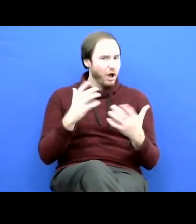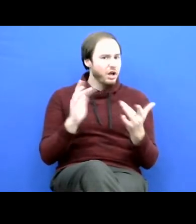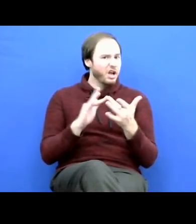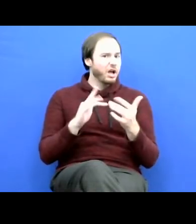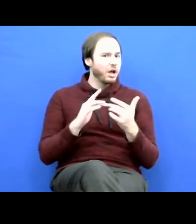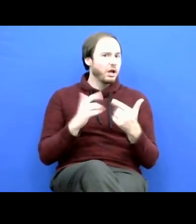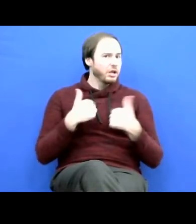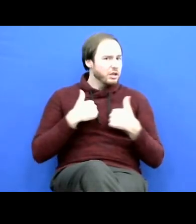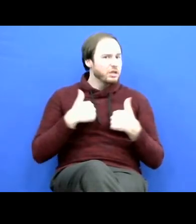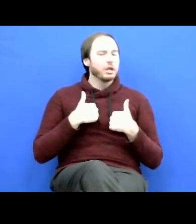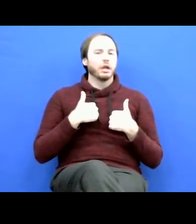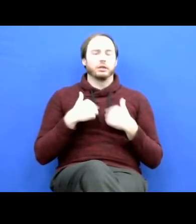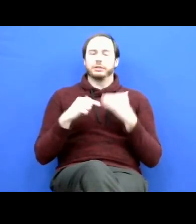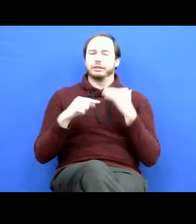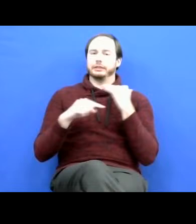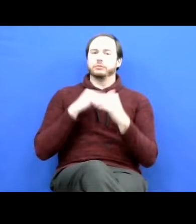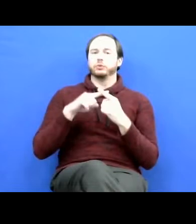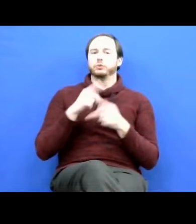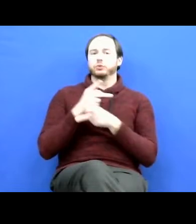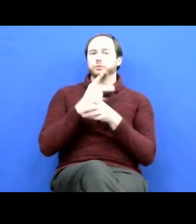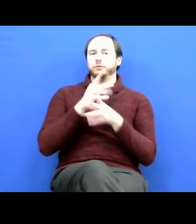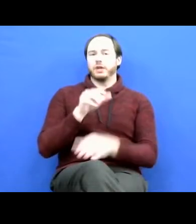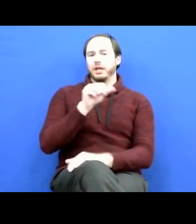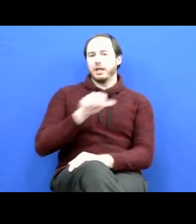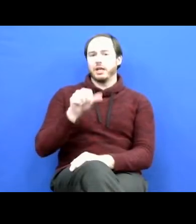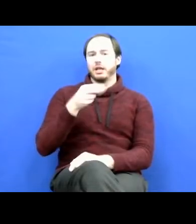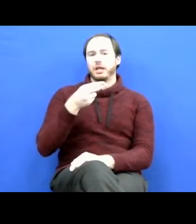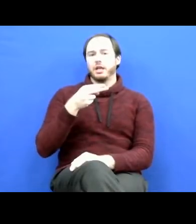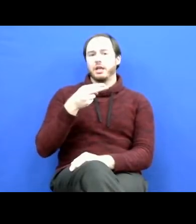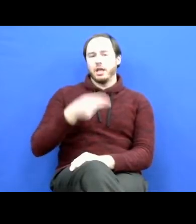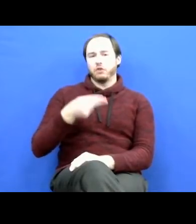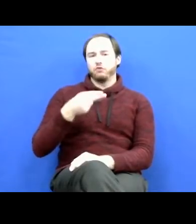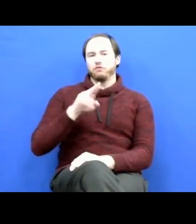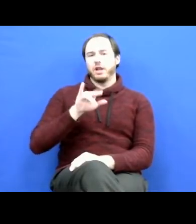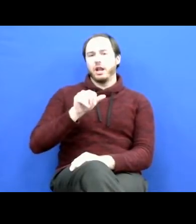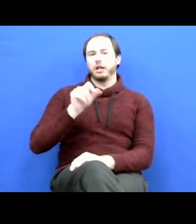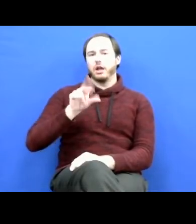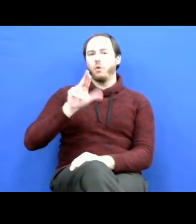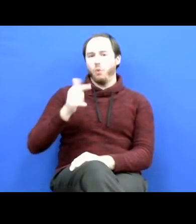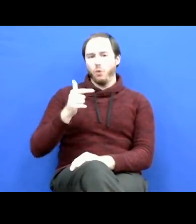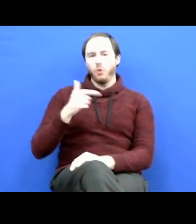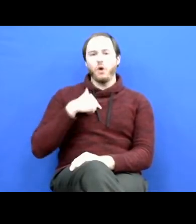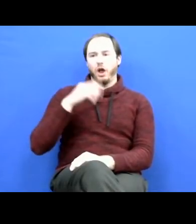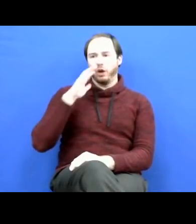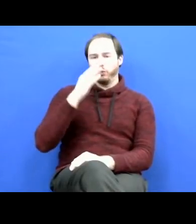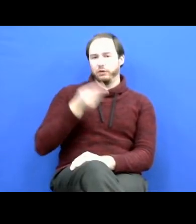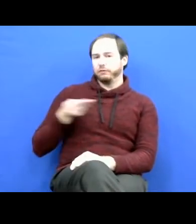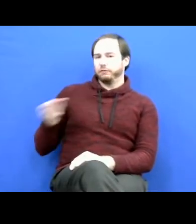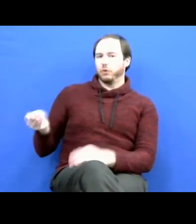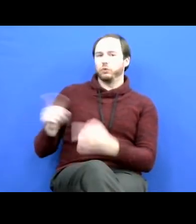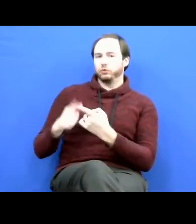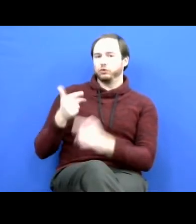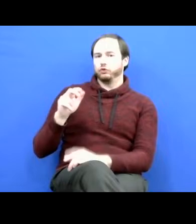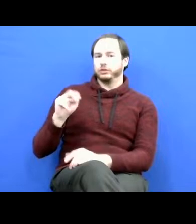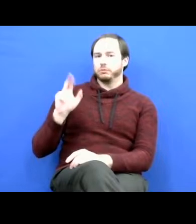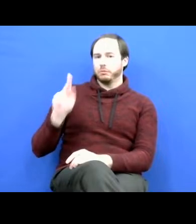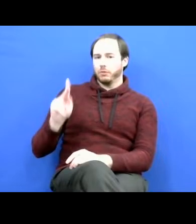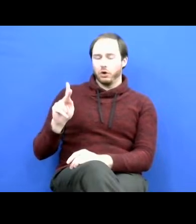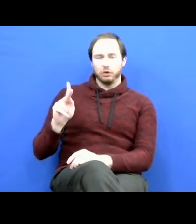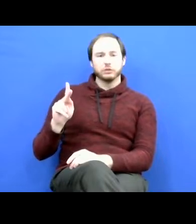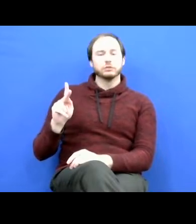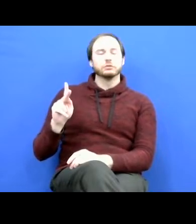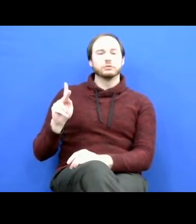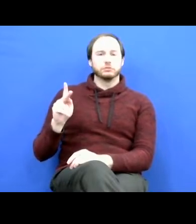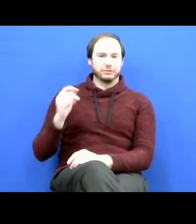information, you can send an email to supervisor@henrietta.org and I will put you in touch with Green Spark. If if you're an